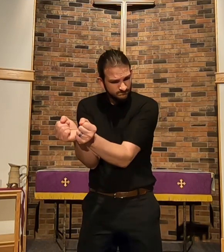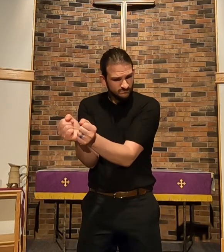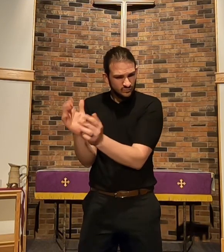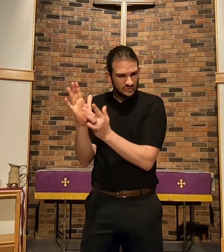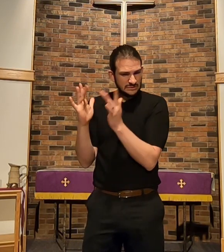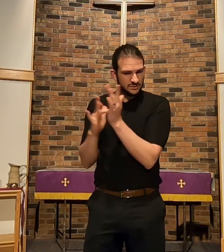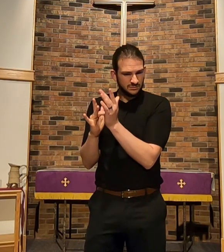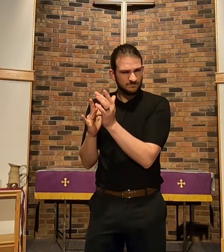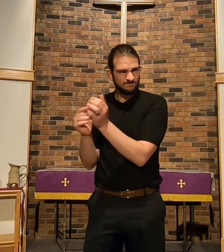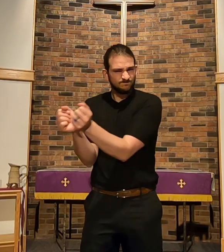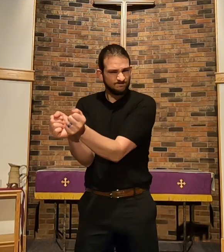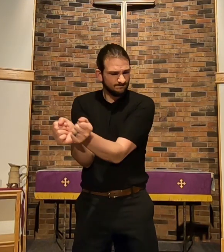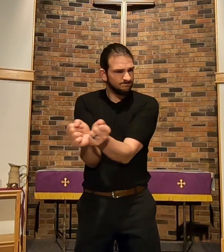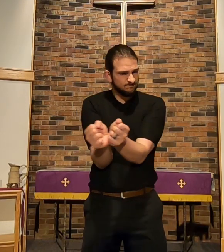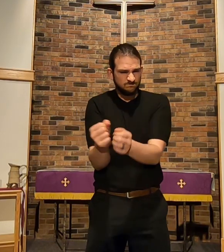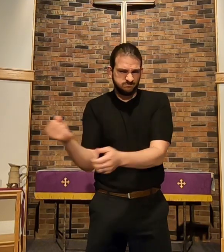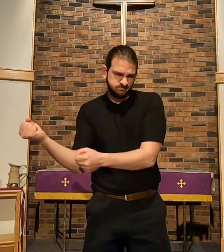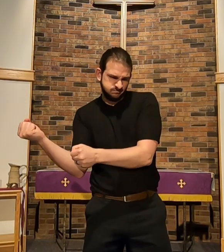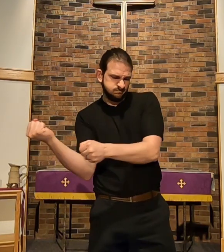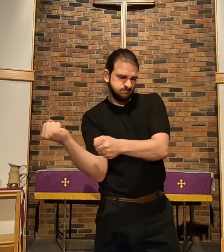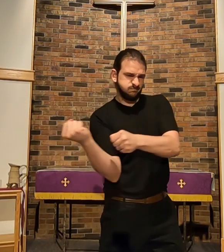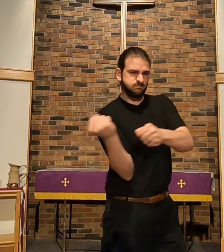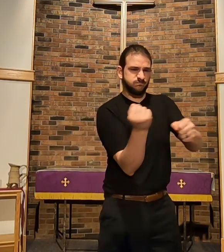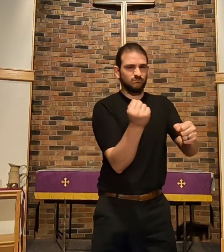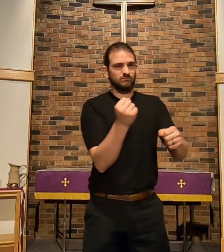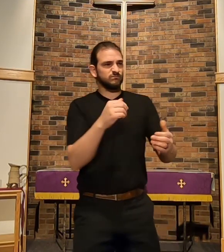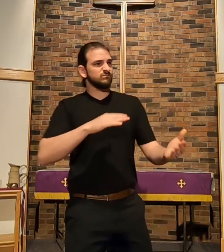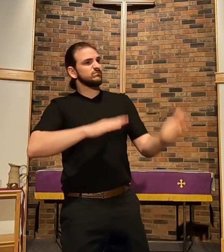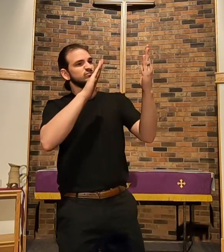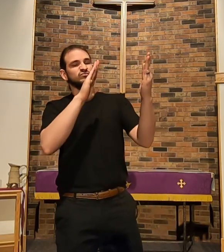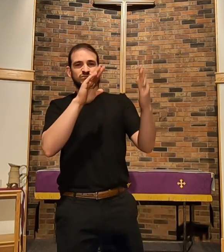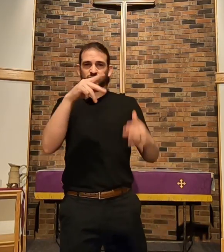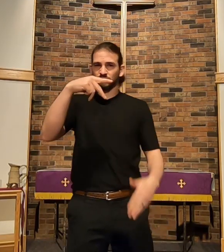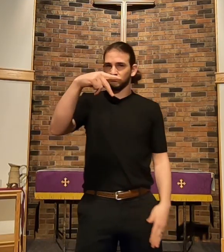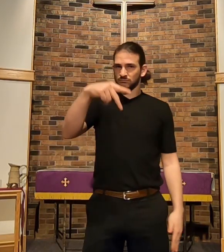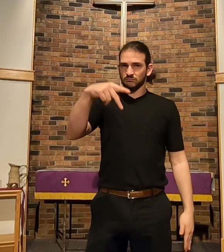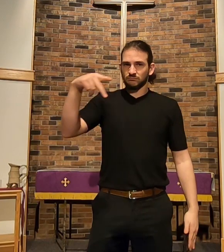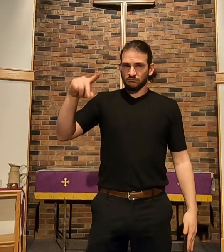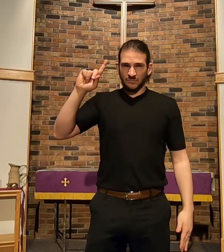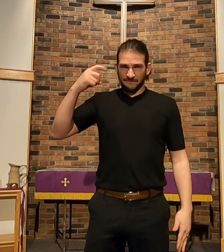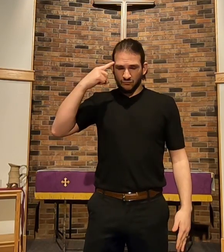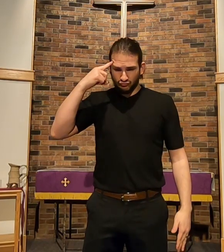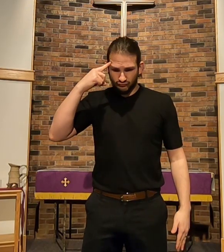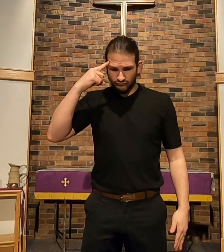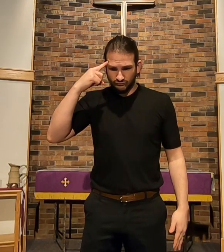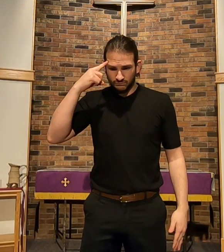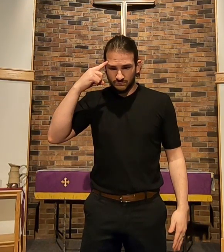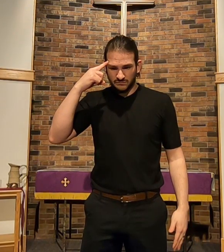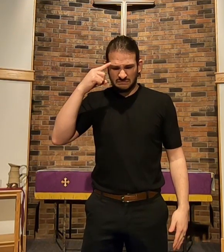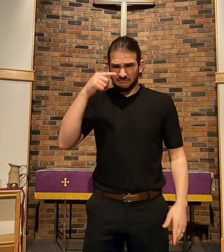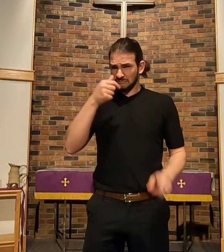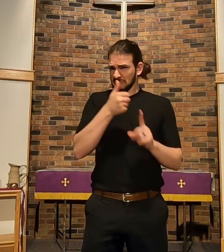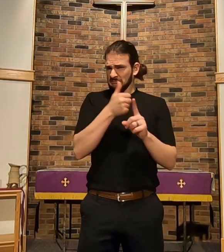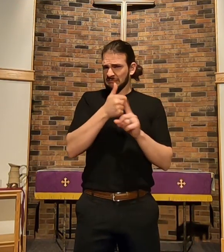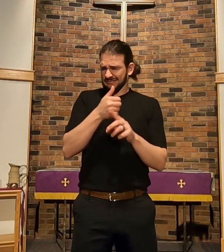him off to Pilate, the highest ranking Roman official in Judea.